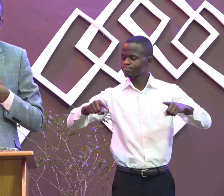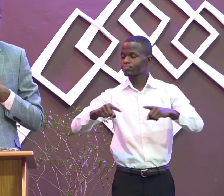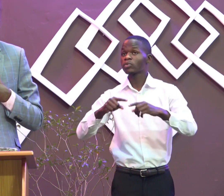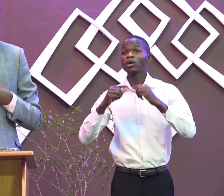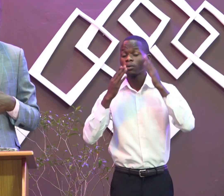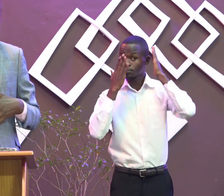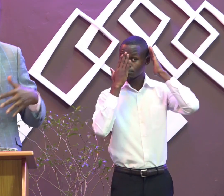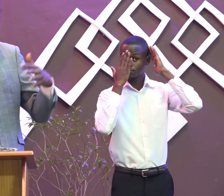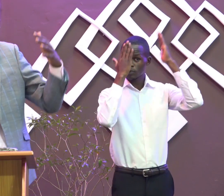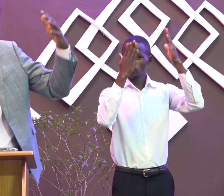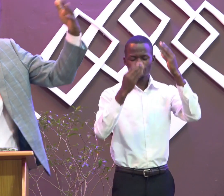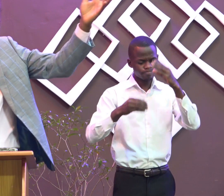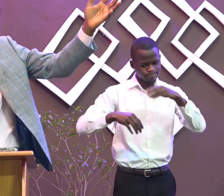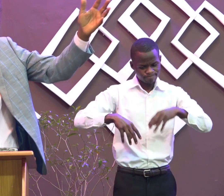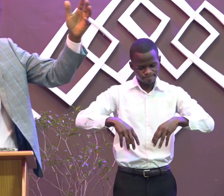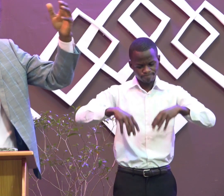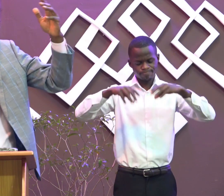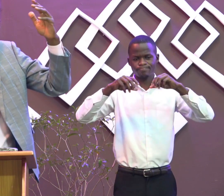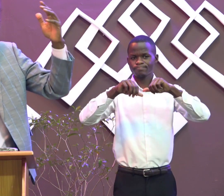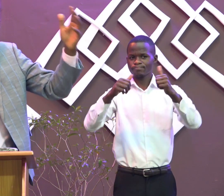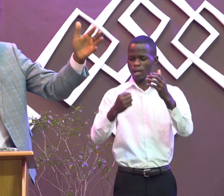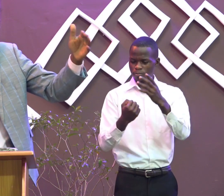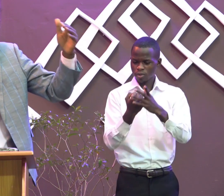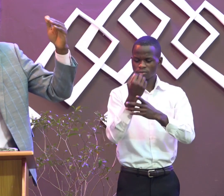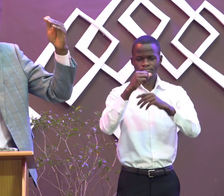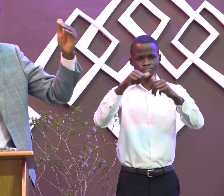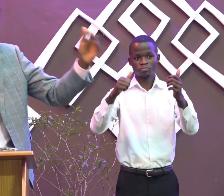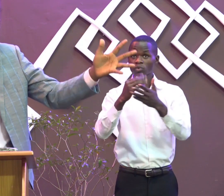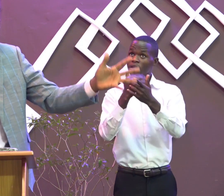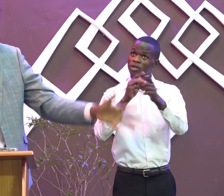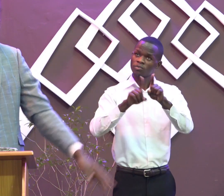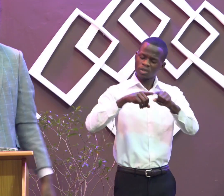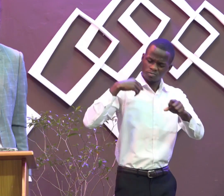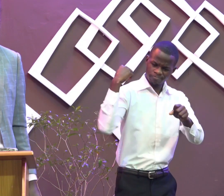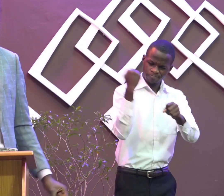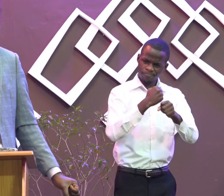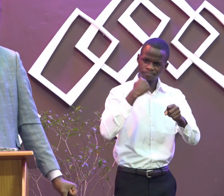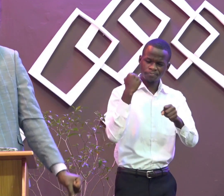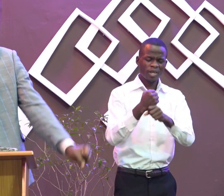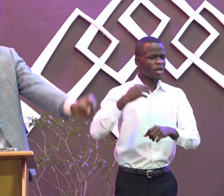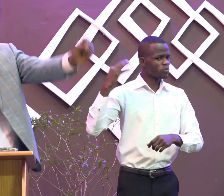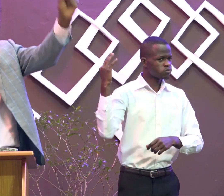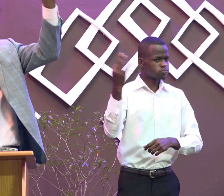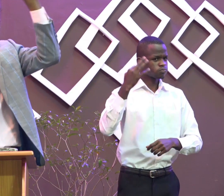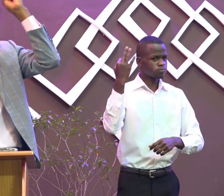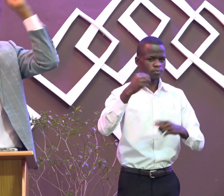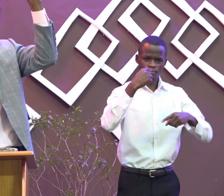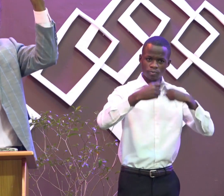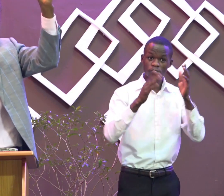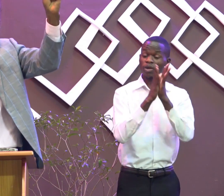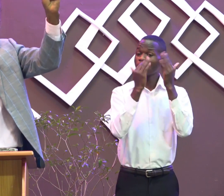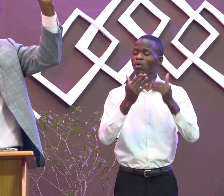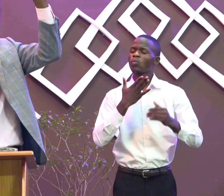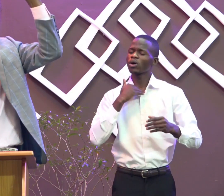tusimbye tulieri naffe tukola mirimu gyaffe gitambula bulungi muganda waffe twagala agende mu